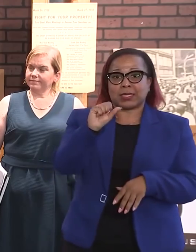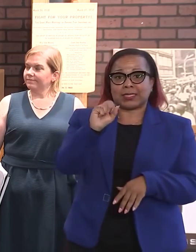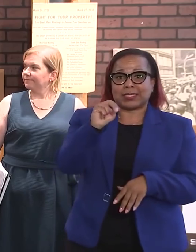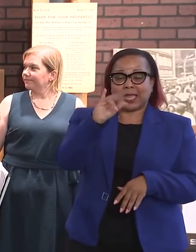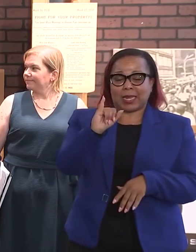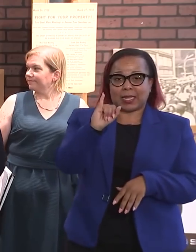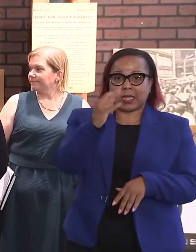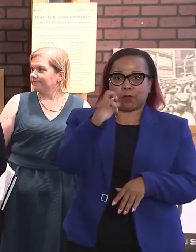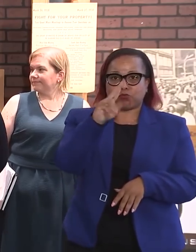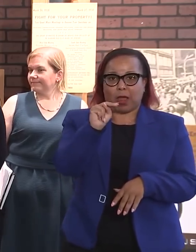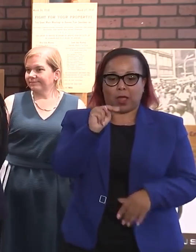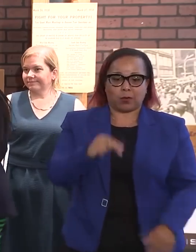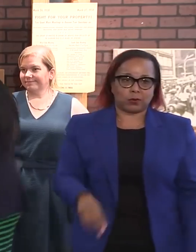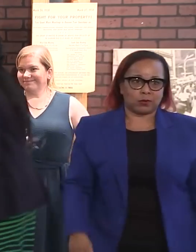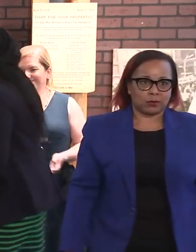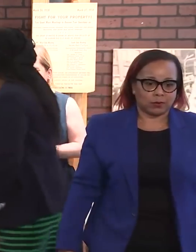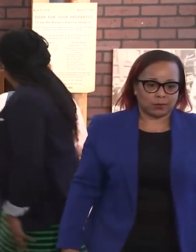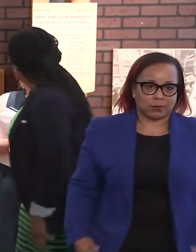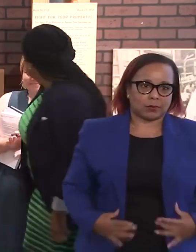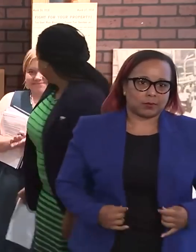Brown.